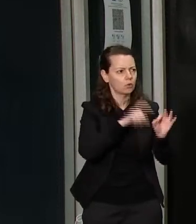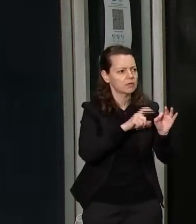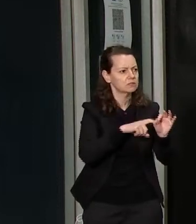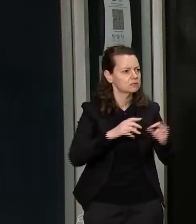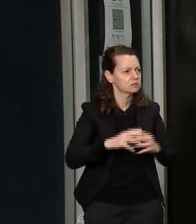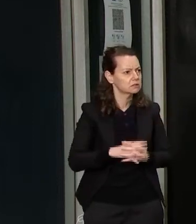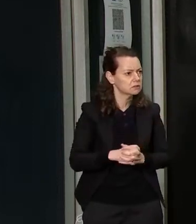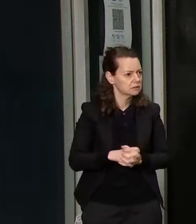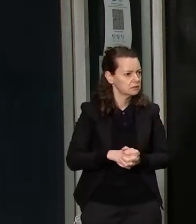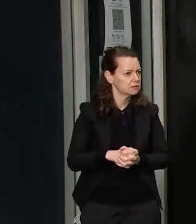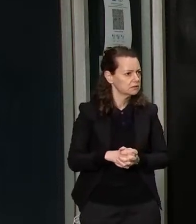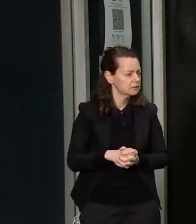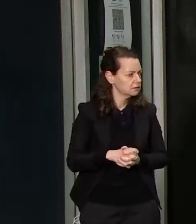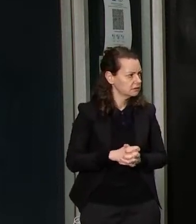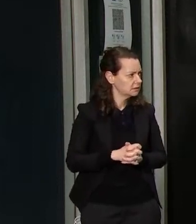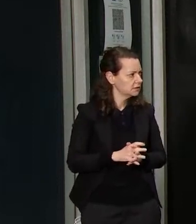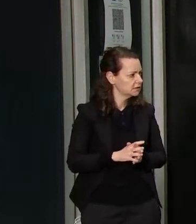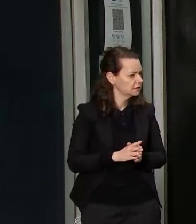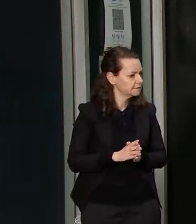Tuesday as opposed to today?